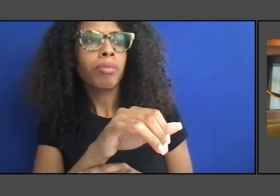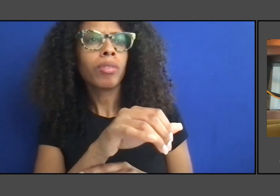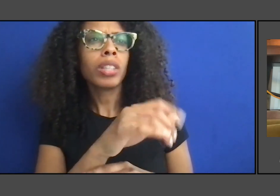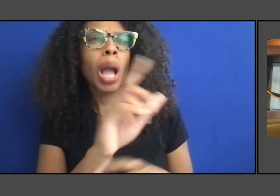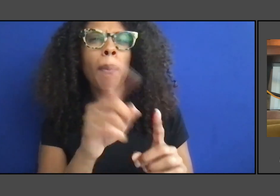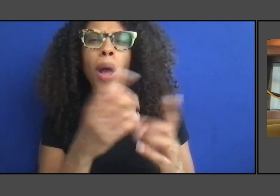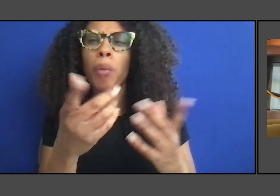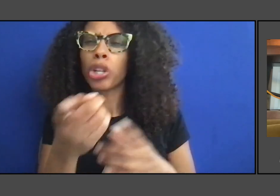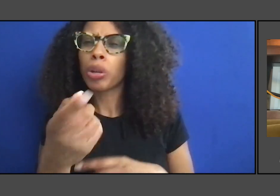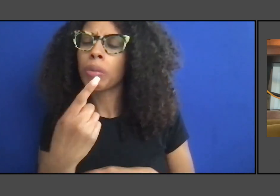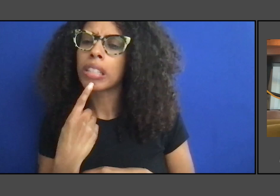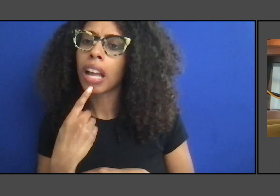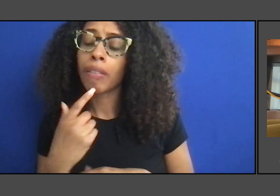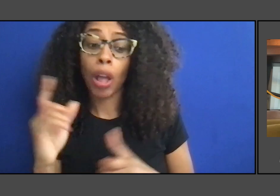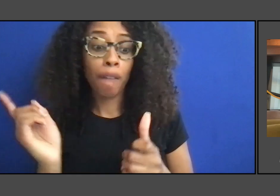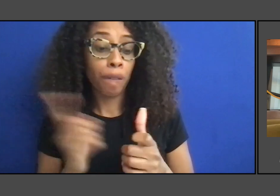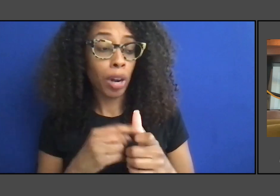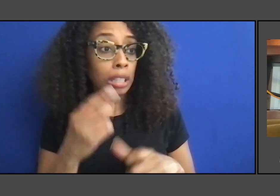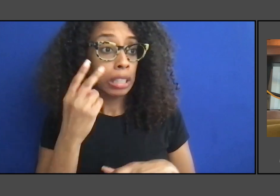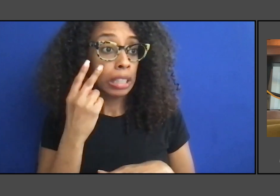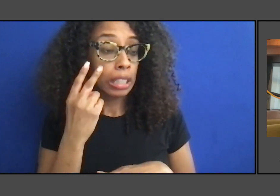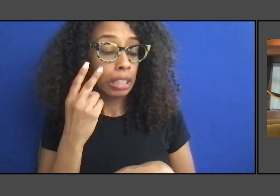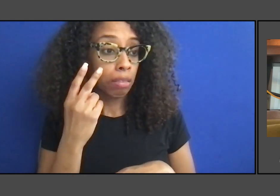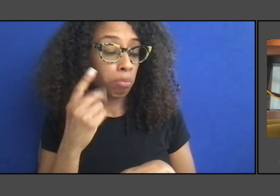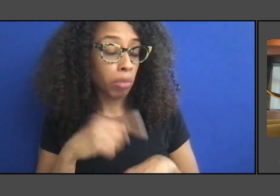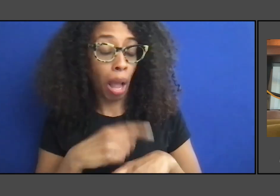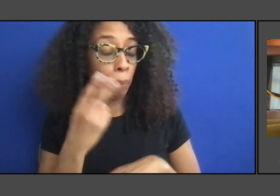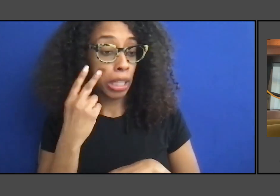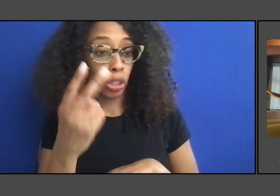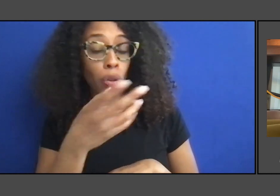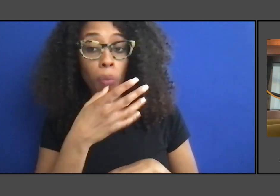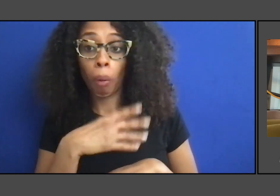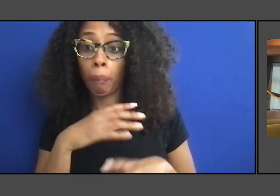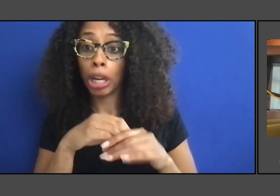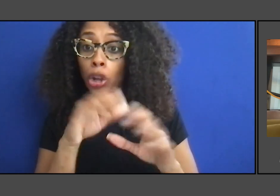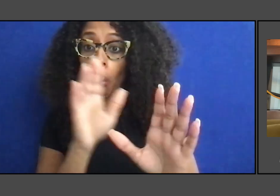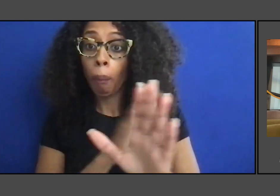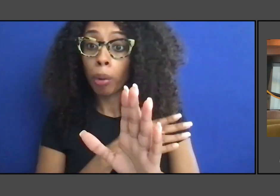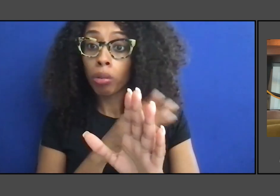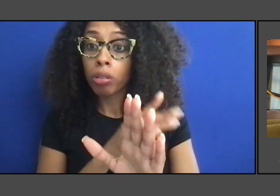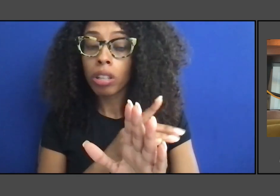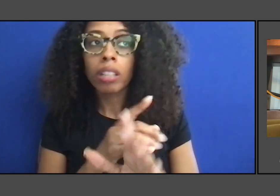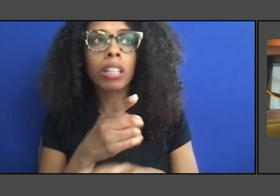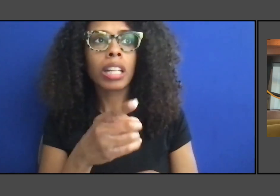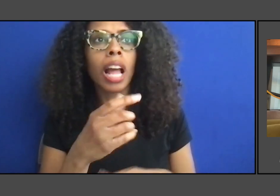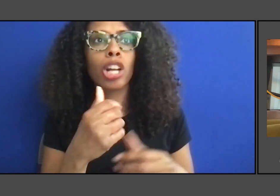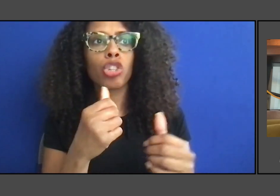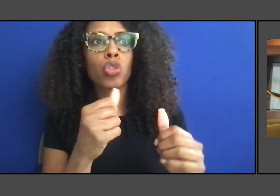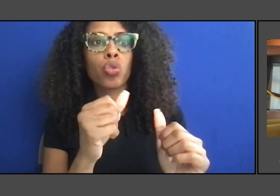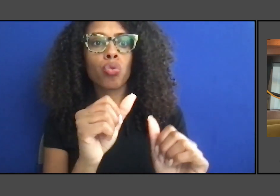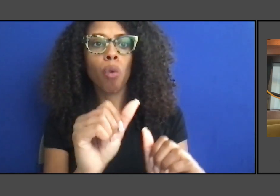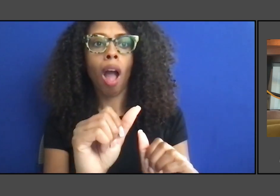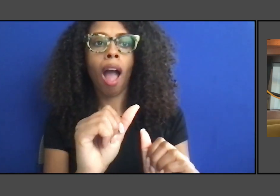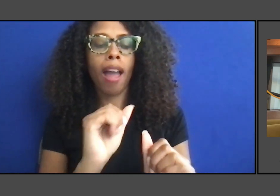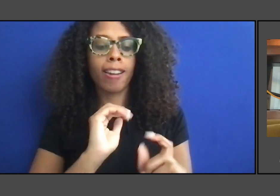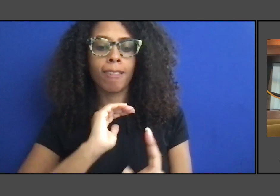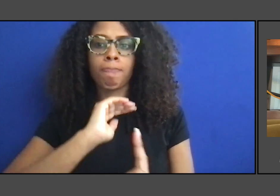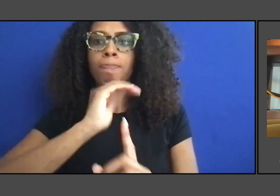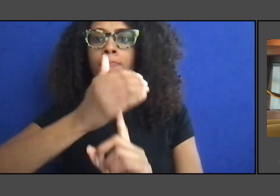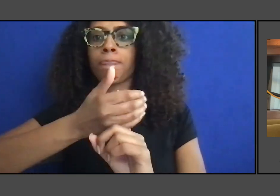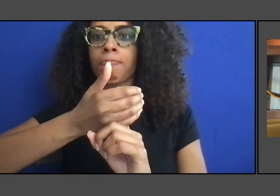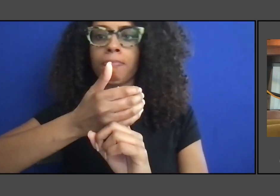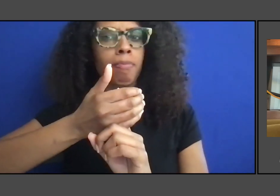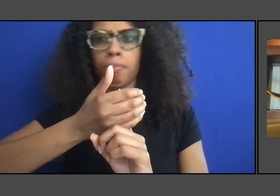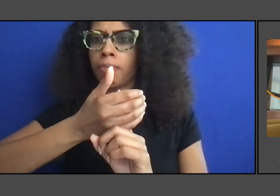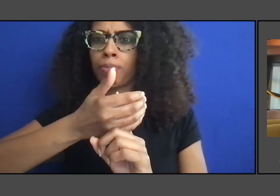saw a woman in the music who wasn't attempting to present as anything other than herself. She had a